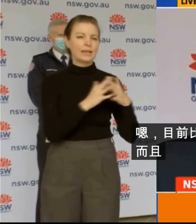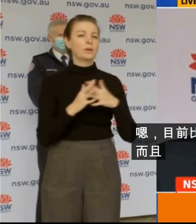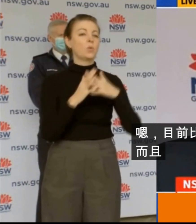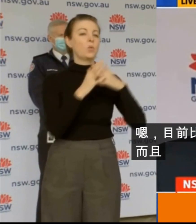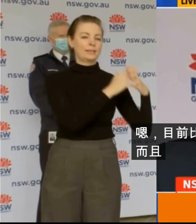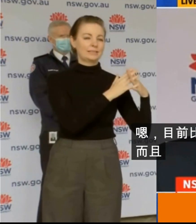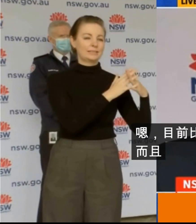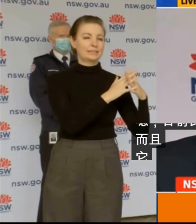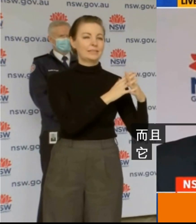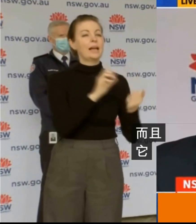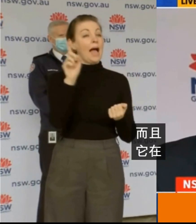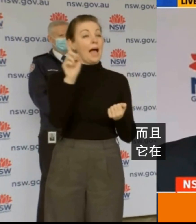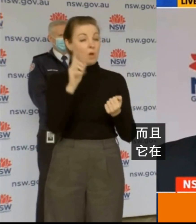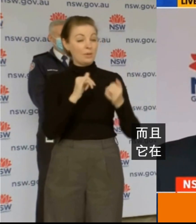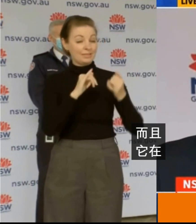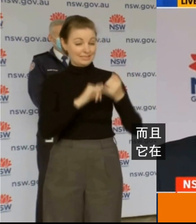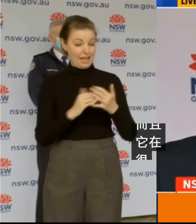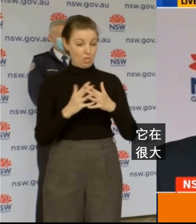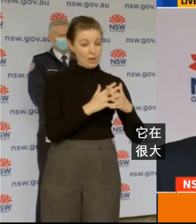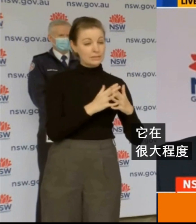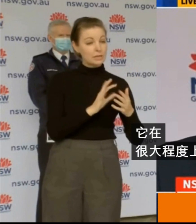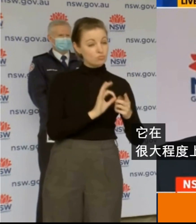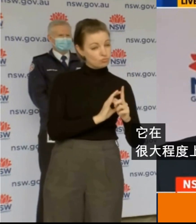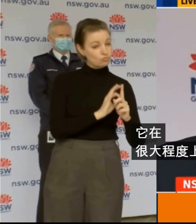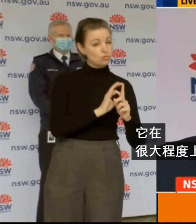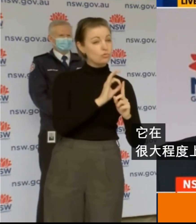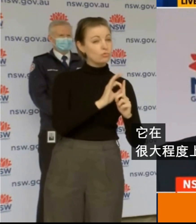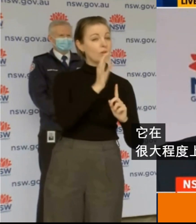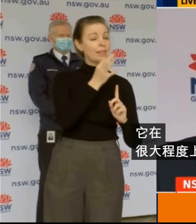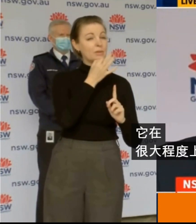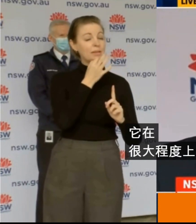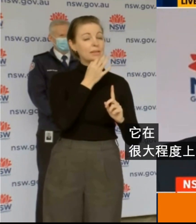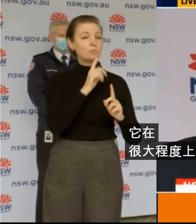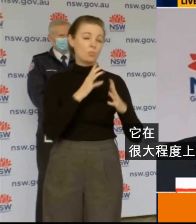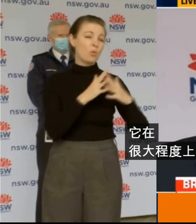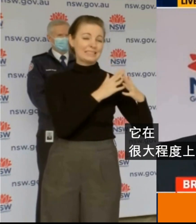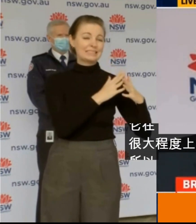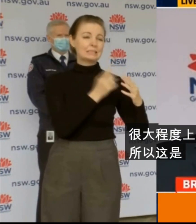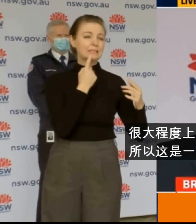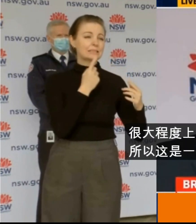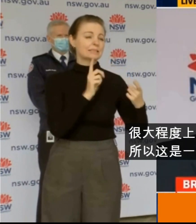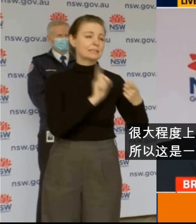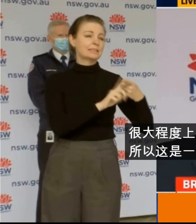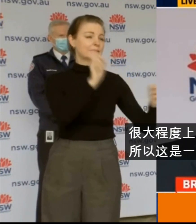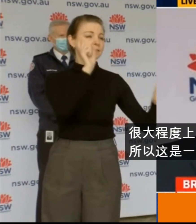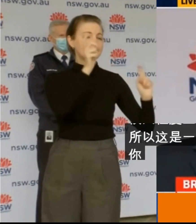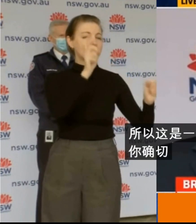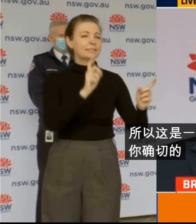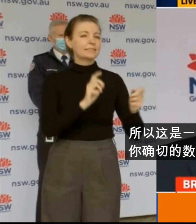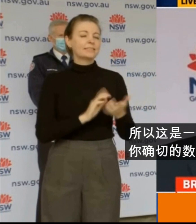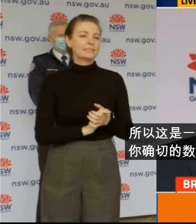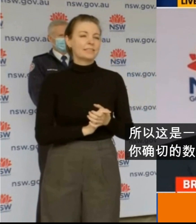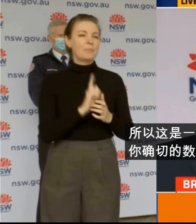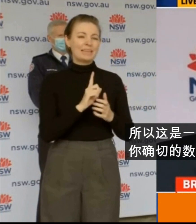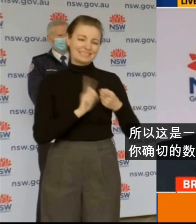area. And it is largely still in homes and in workplaces. So it's a combination. I can't give you the